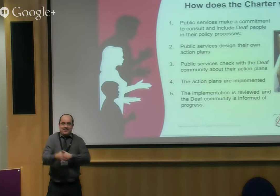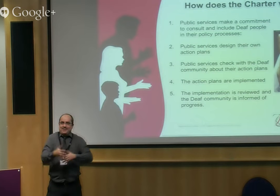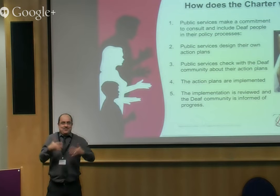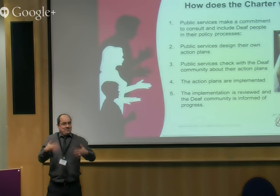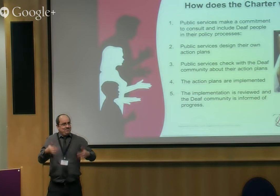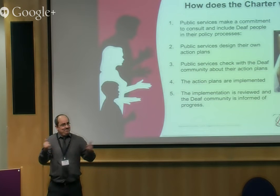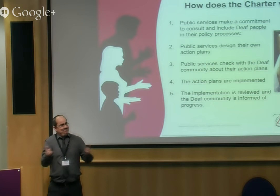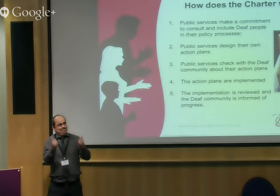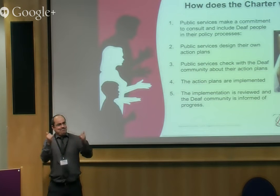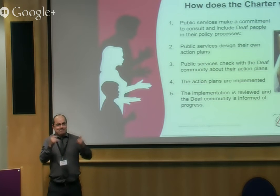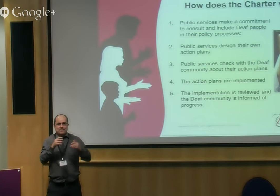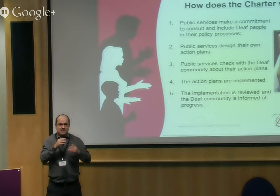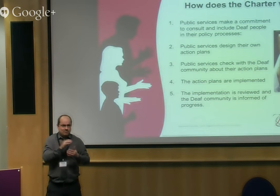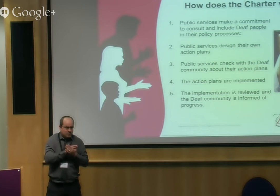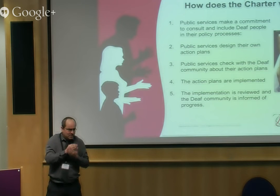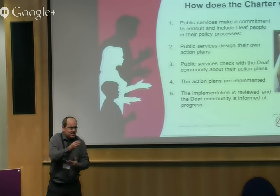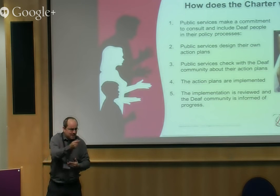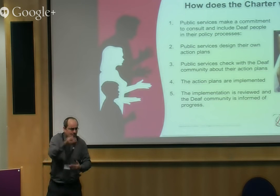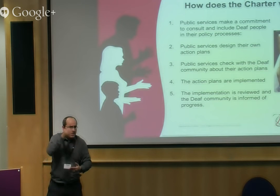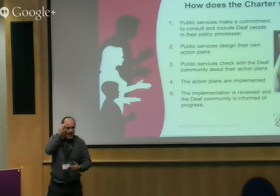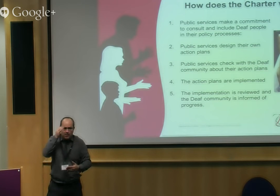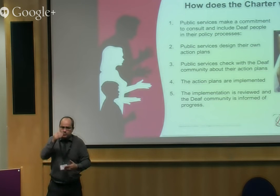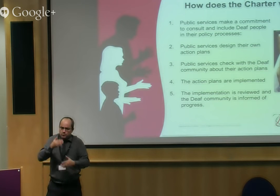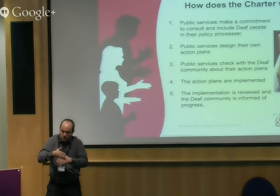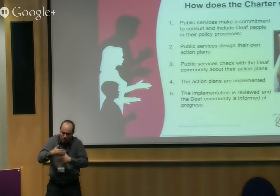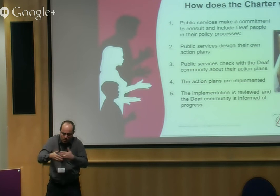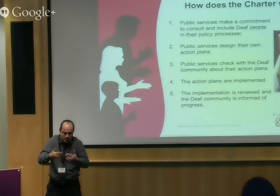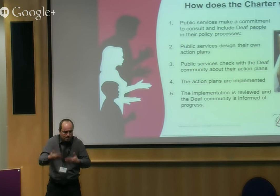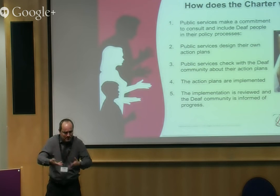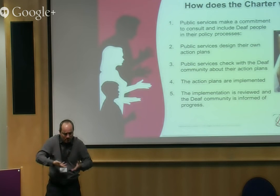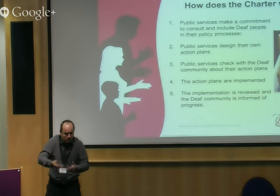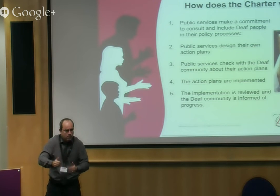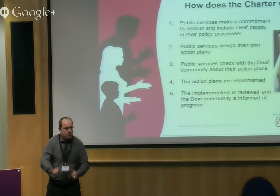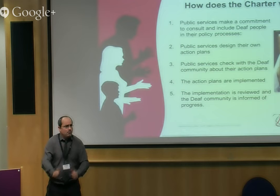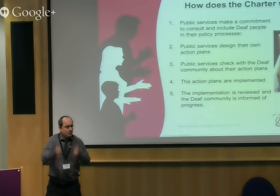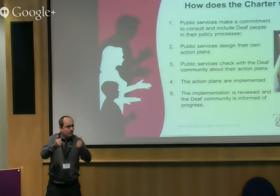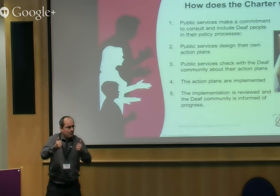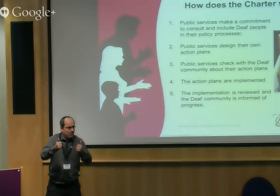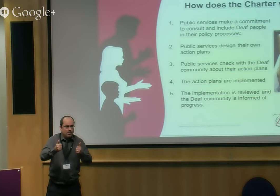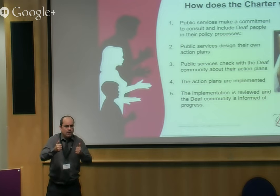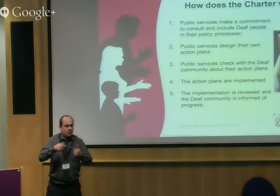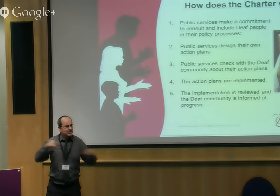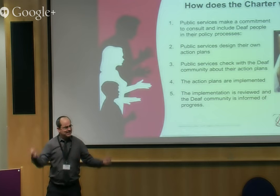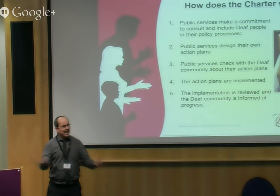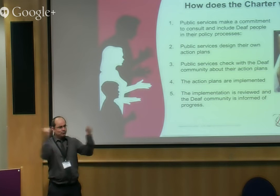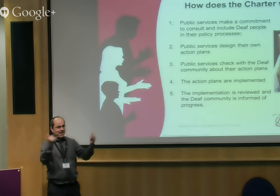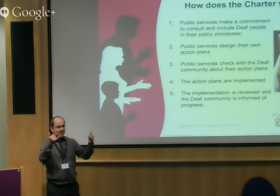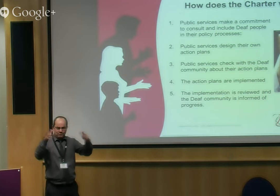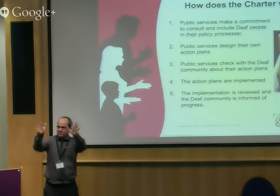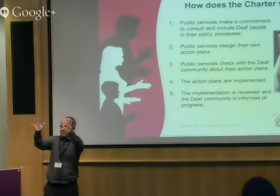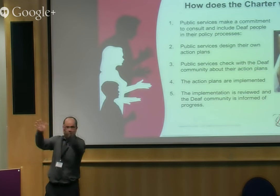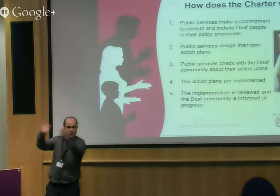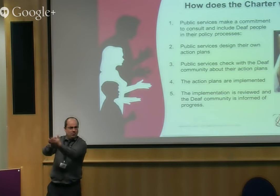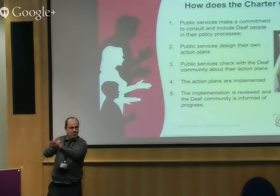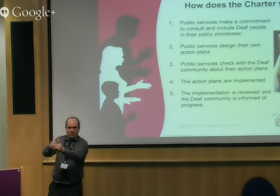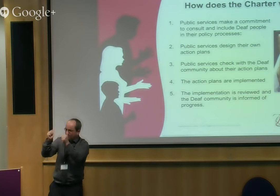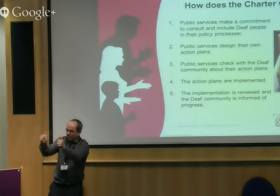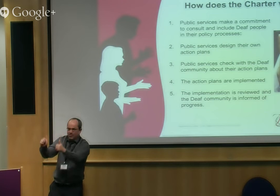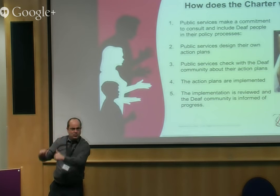It's great when you see them sign a charter. And one person said to me, it's really good to see those signs. It's great, and hopefully, we should celebrate